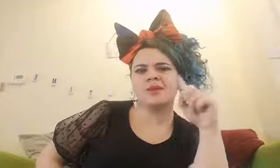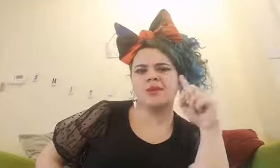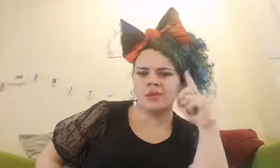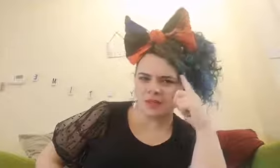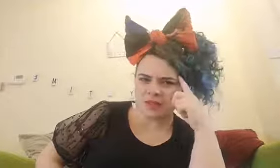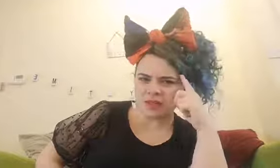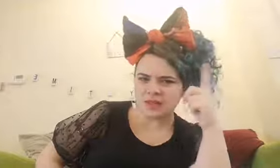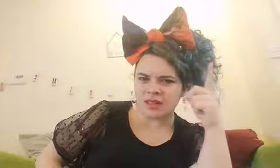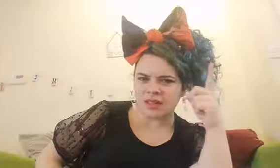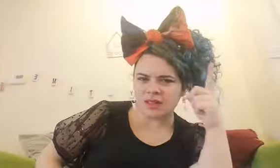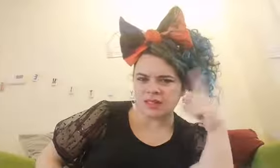What do you think?